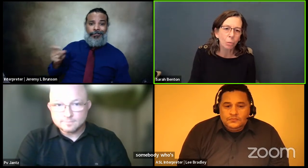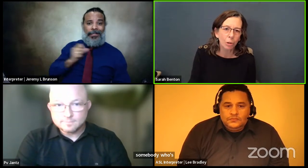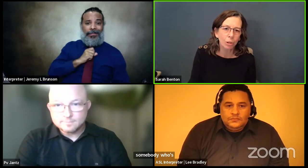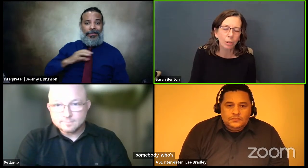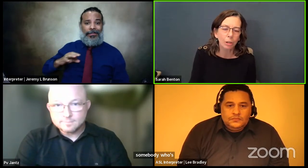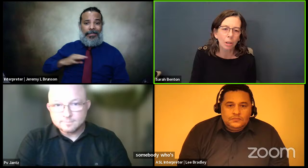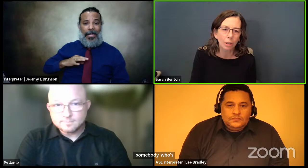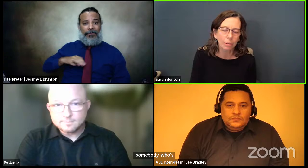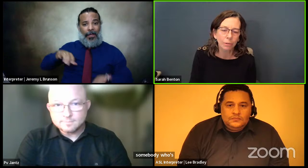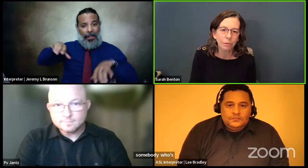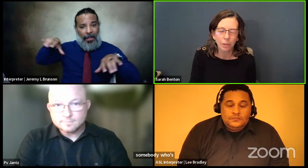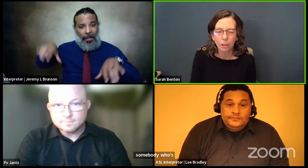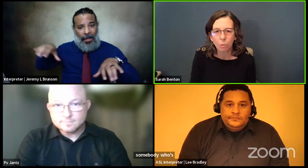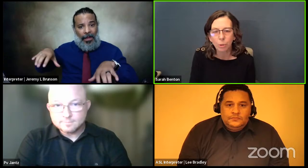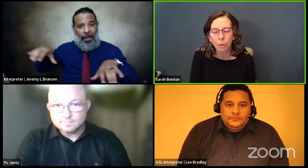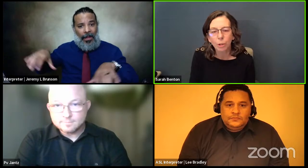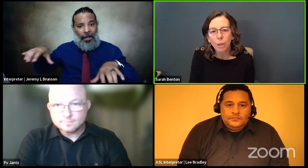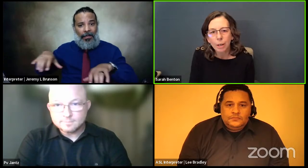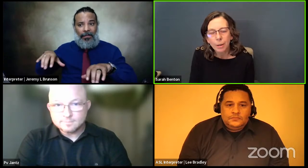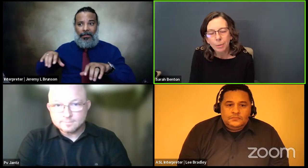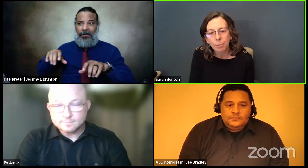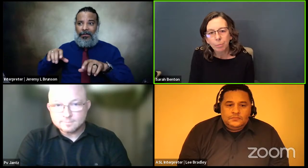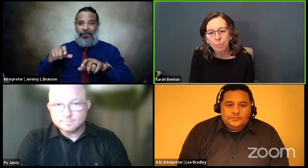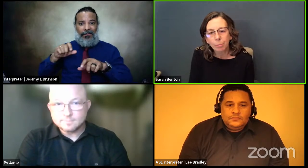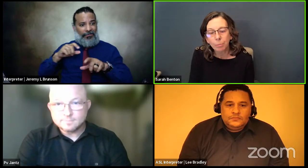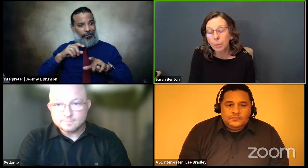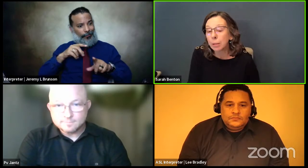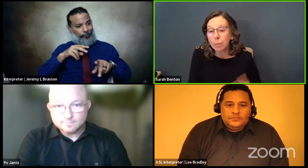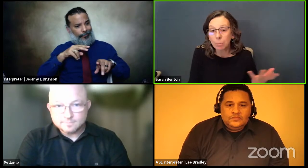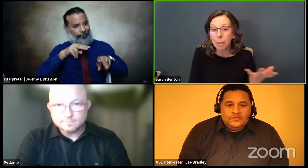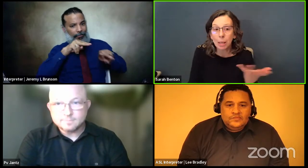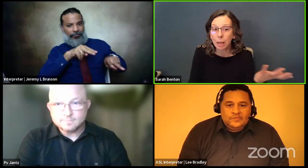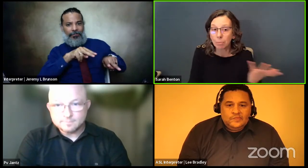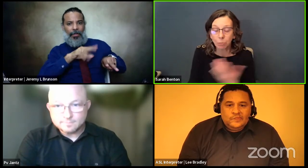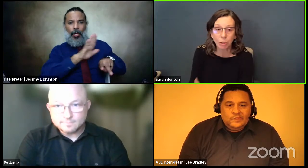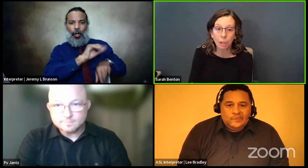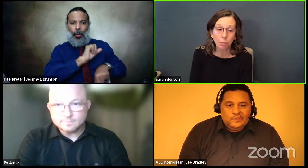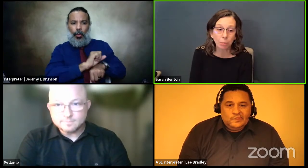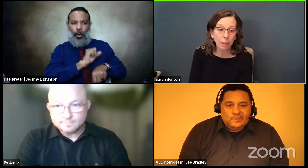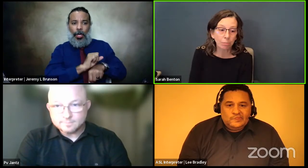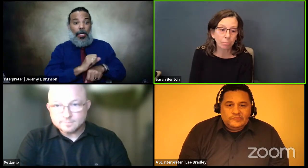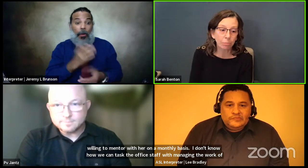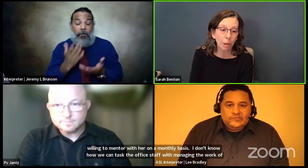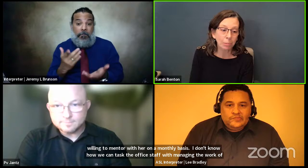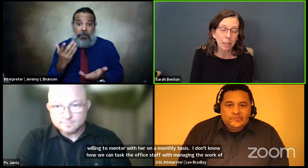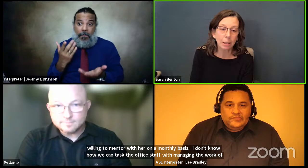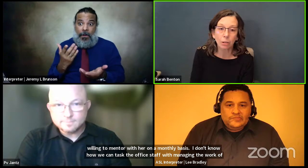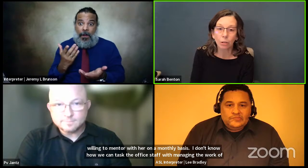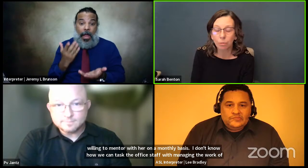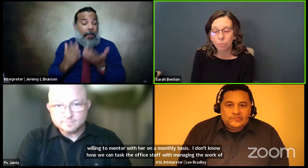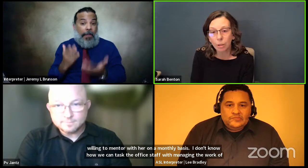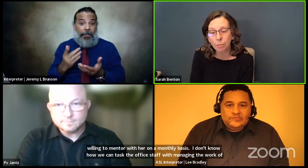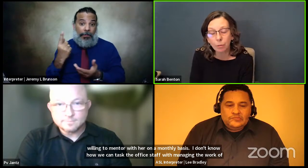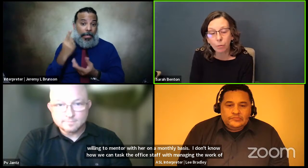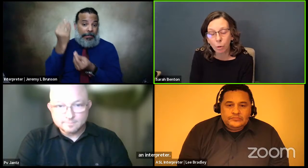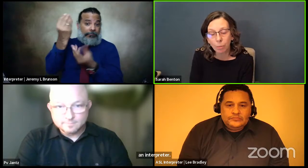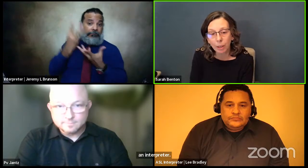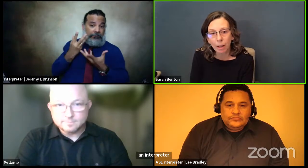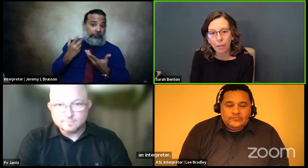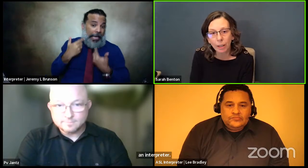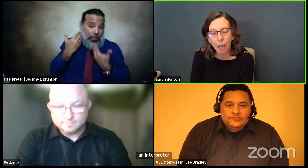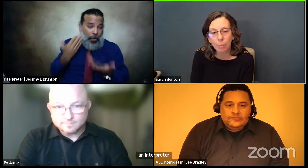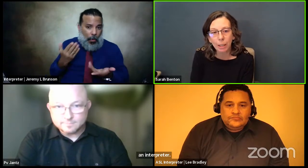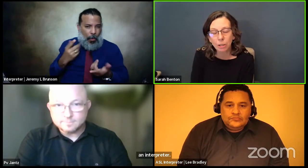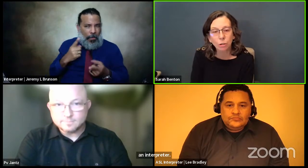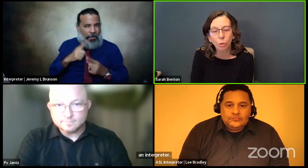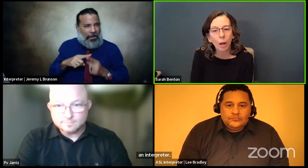managing the work of an interpreter. And maybe I just need to be updated or informed on